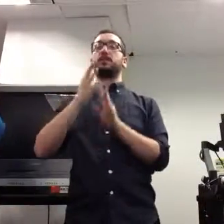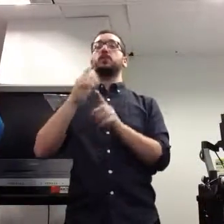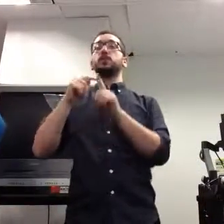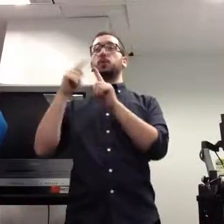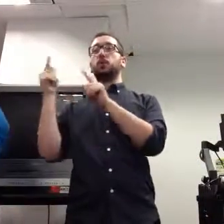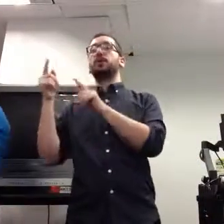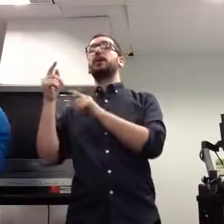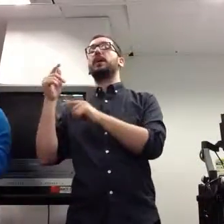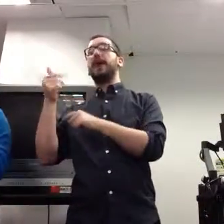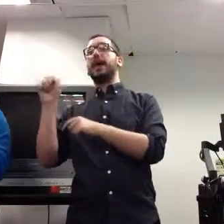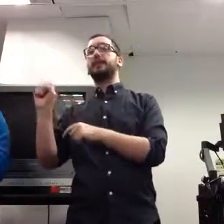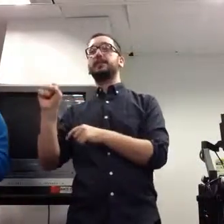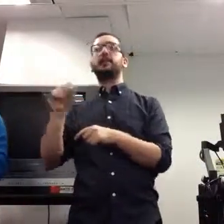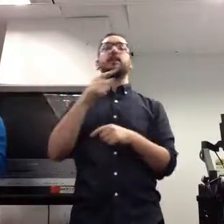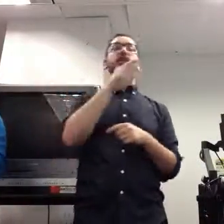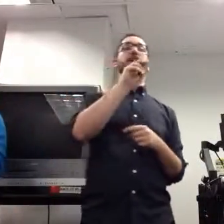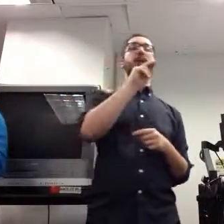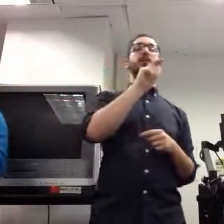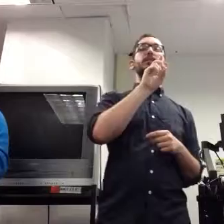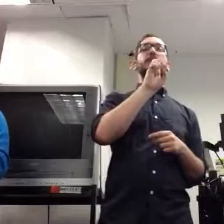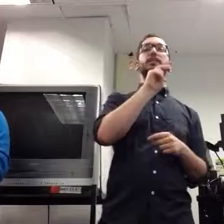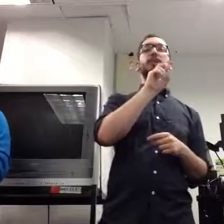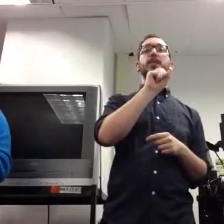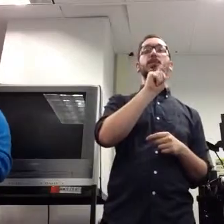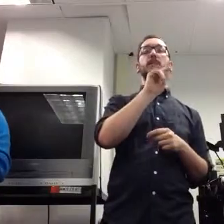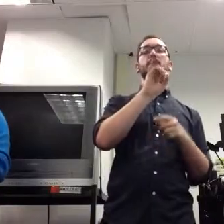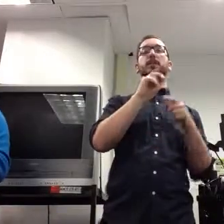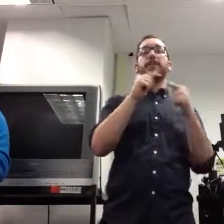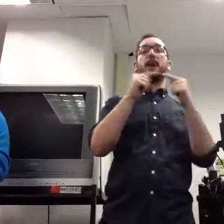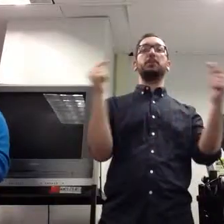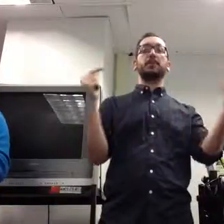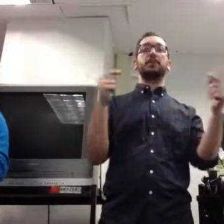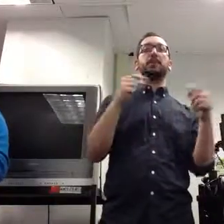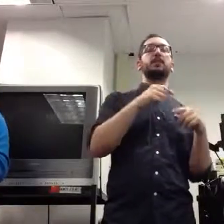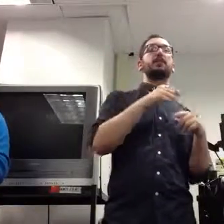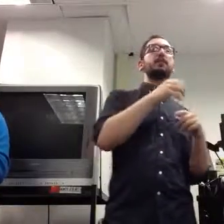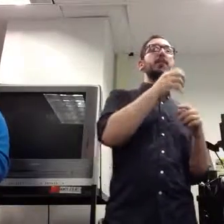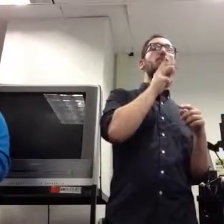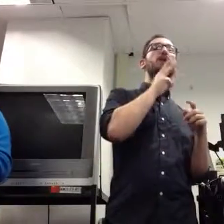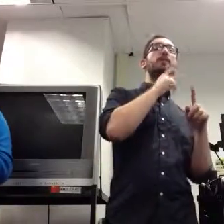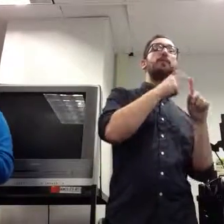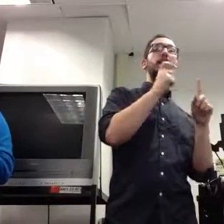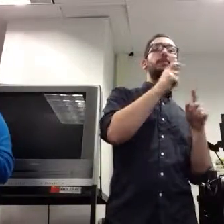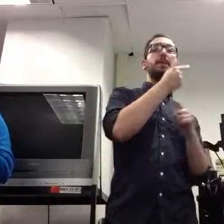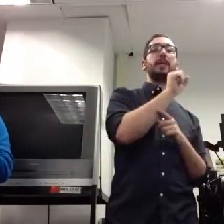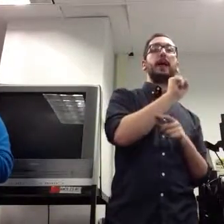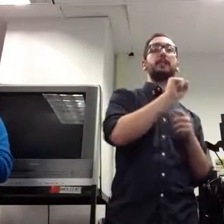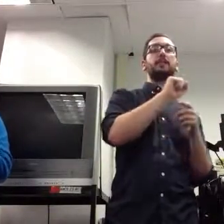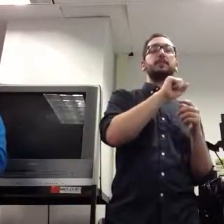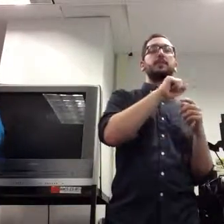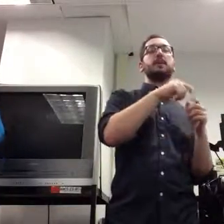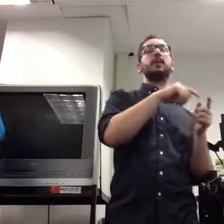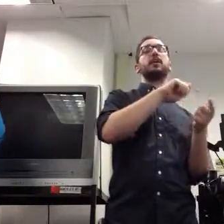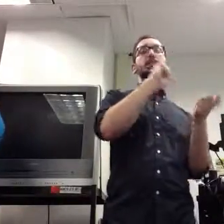the opposite, where you take water that is in the gaseous form and convert that into water into the liquid form.